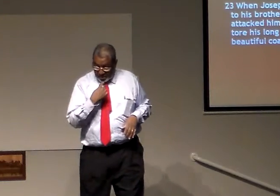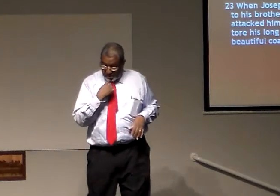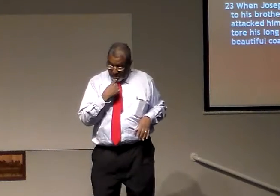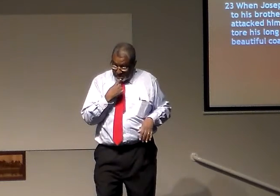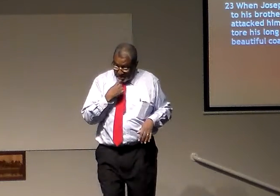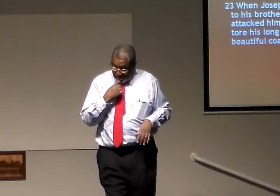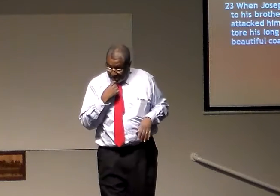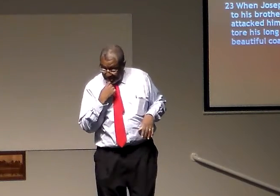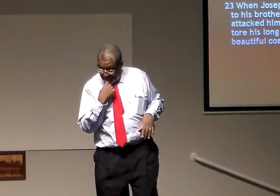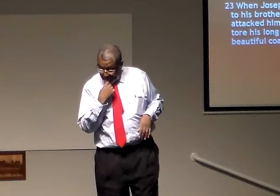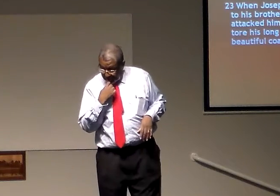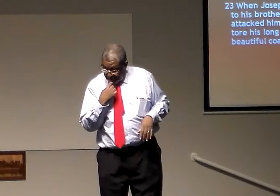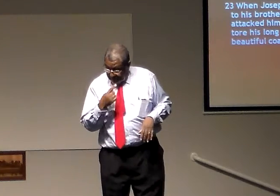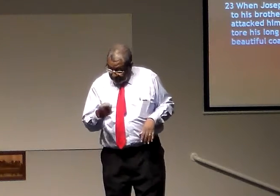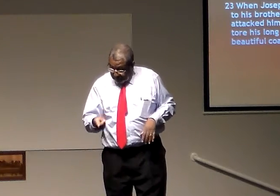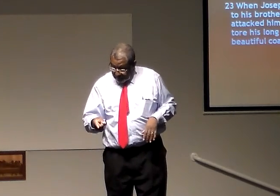Still on 23.